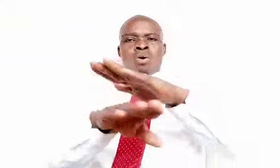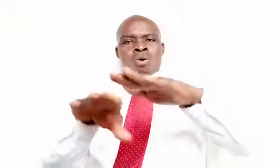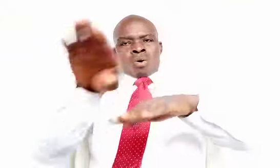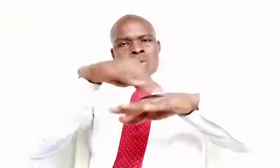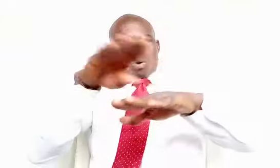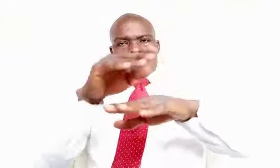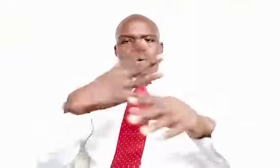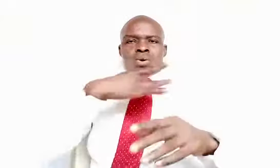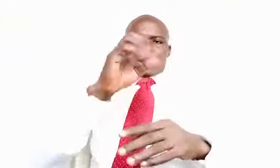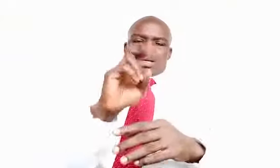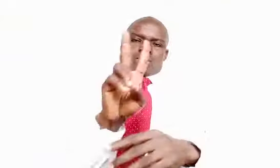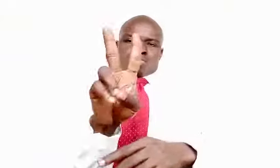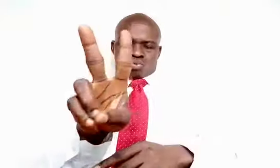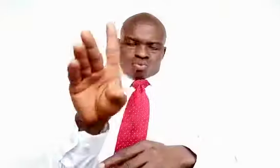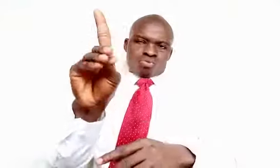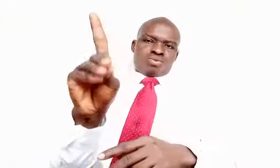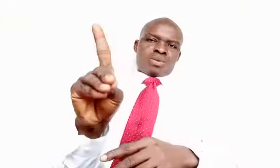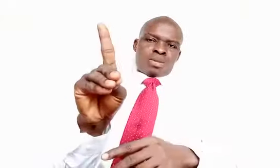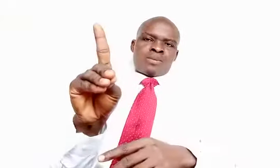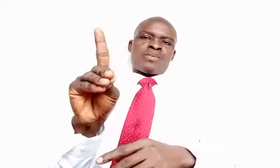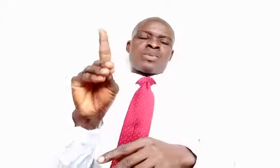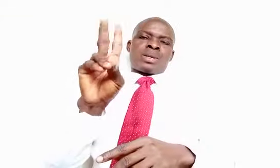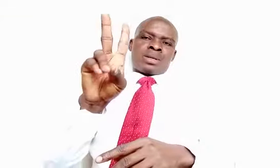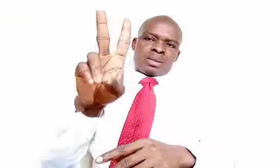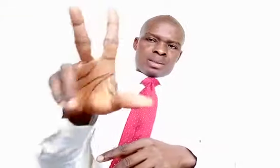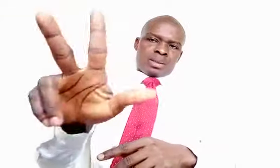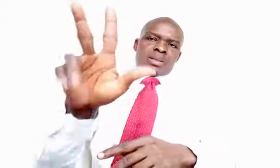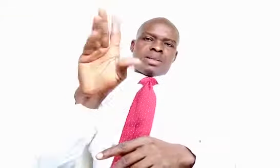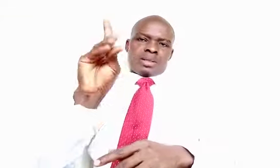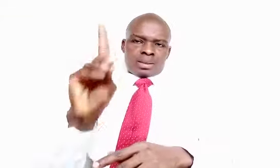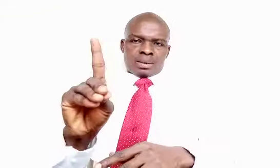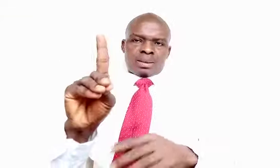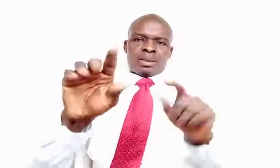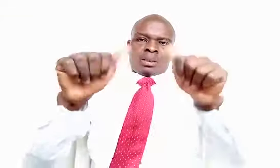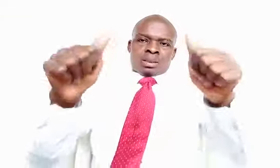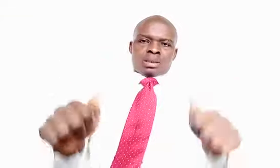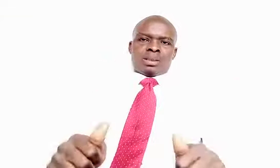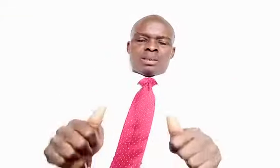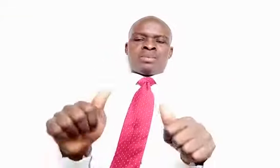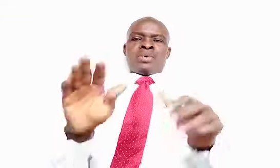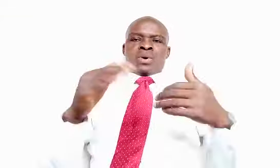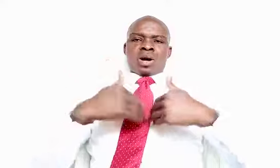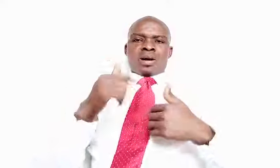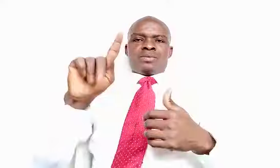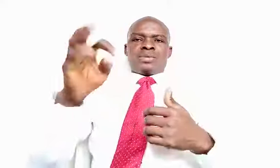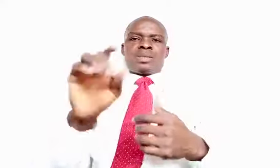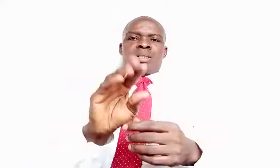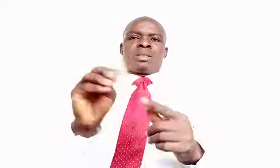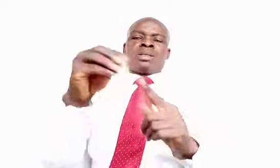two-dimensional shapes, three-dimensional shapes have thickness or height.